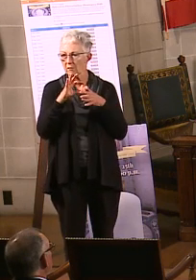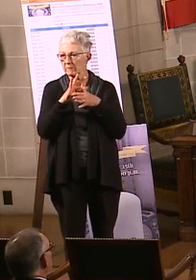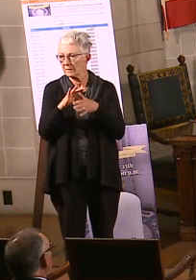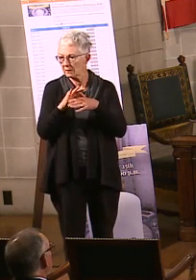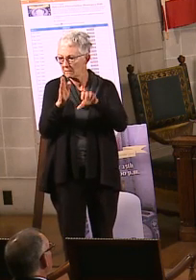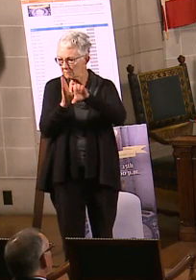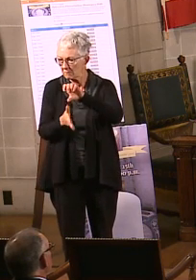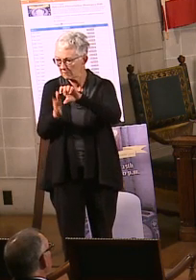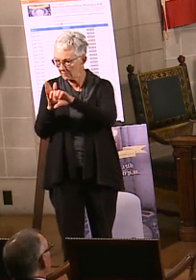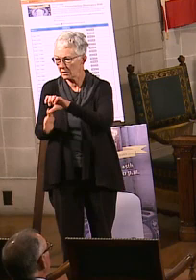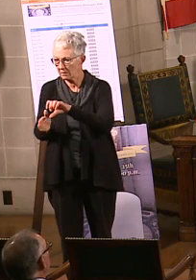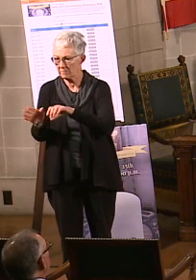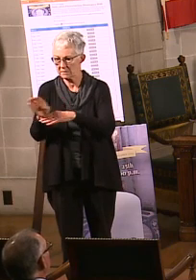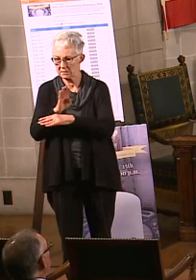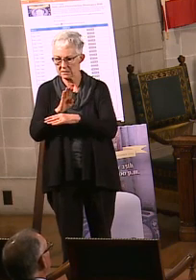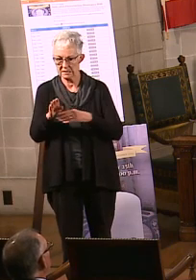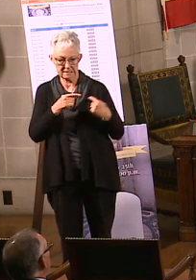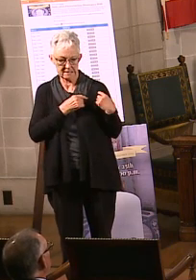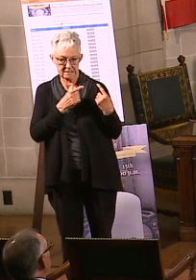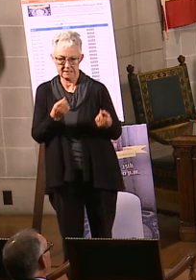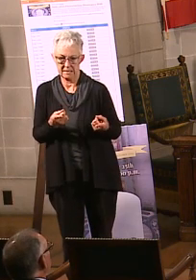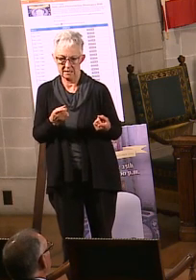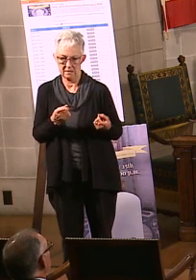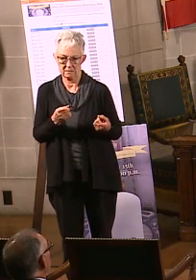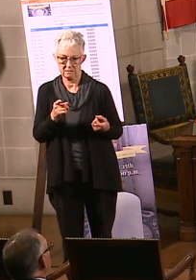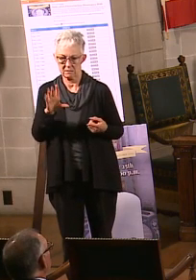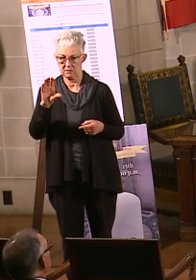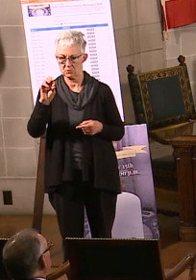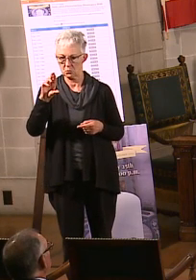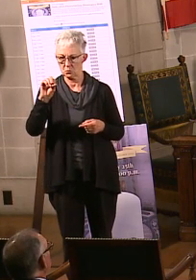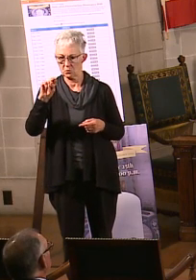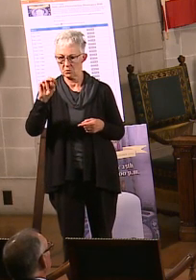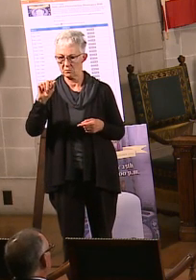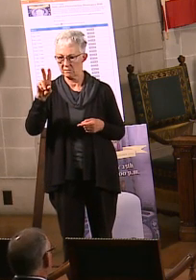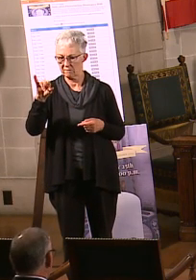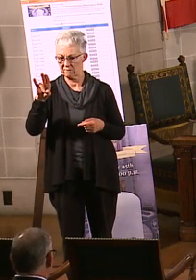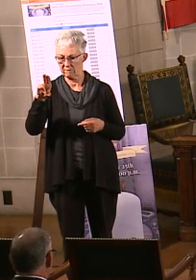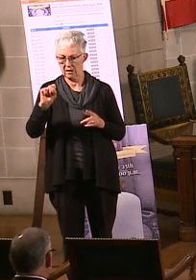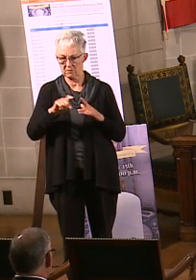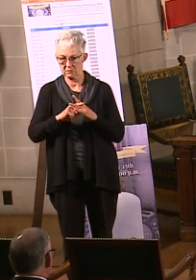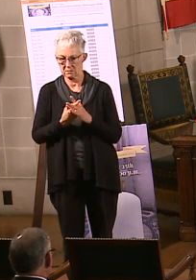the coronavirus epidemic, and that's out of